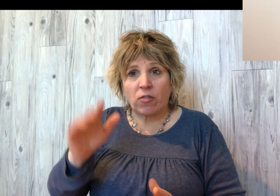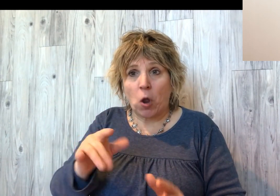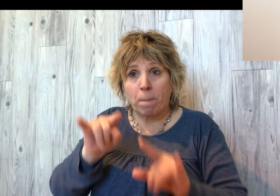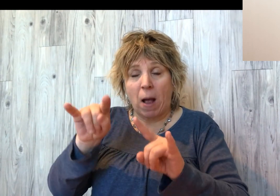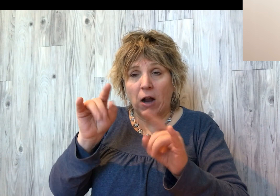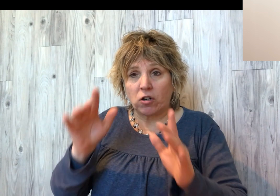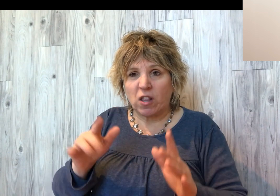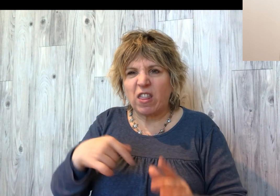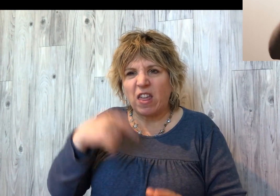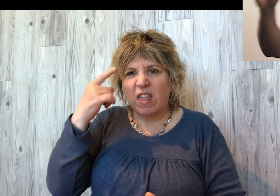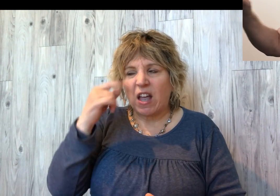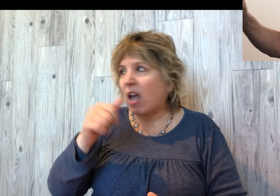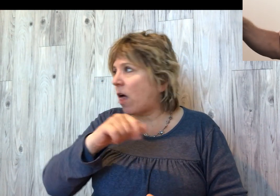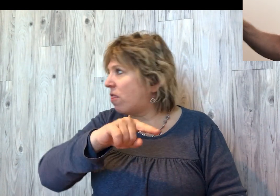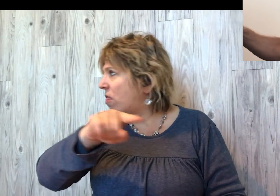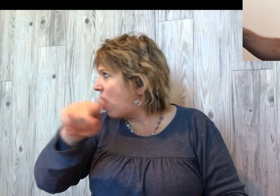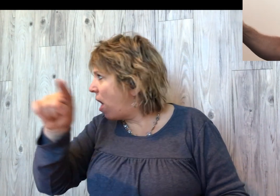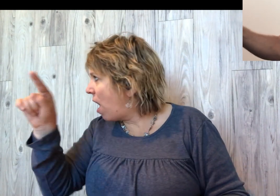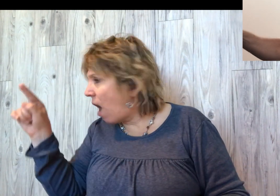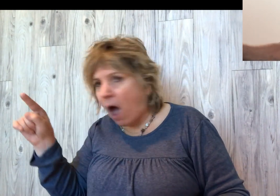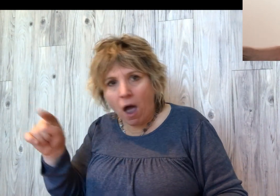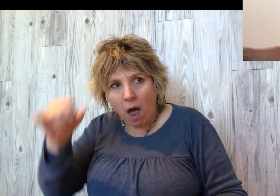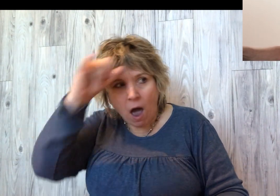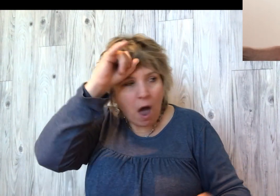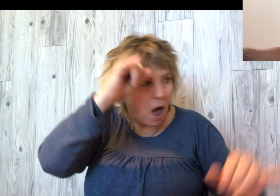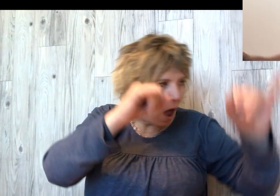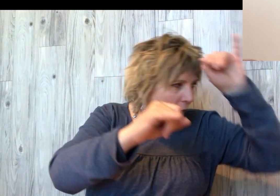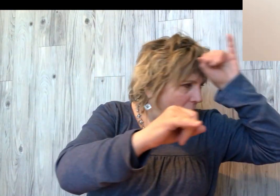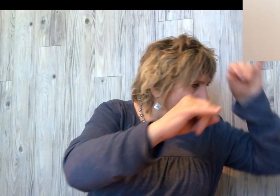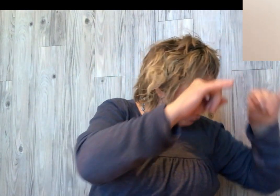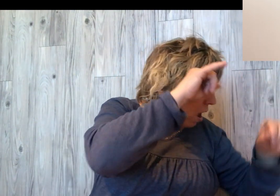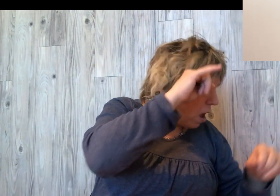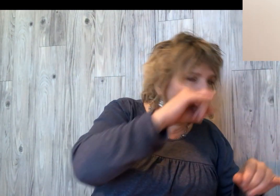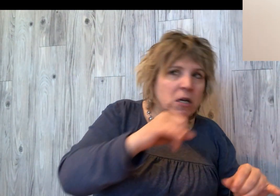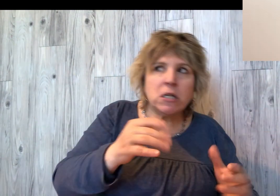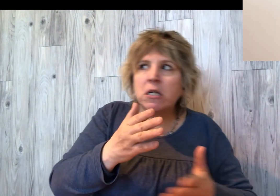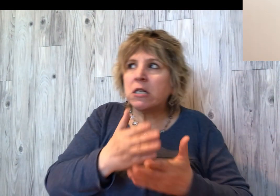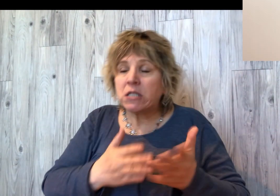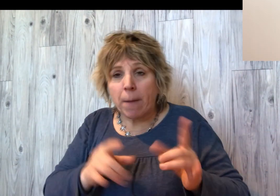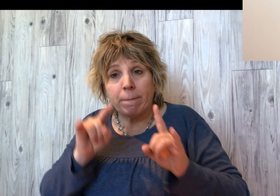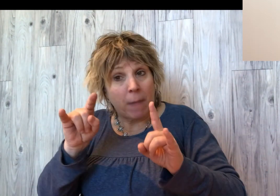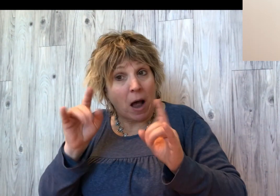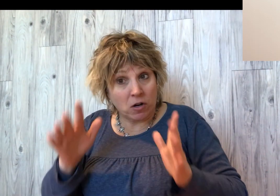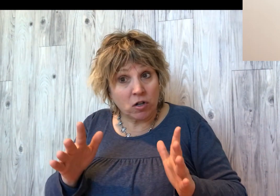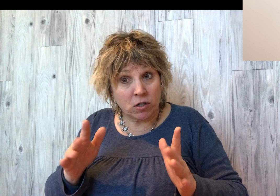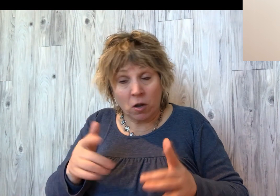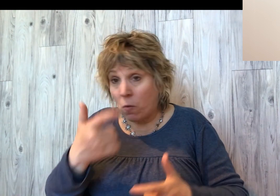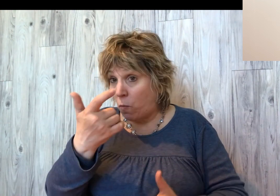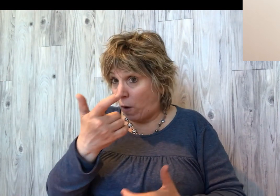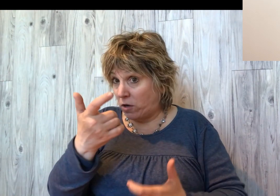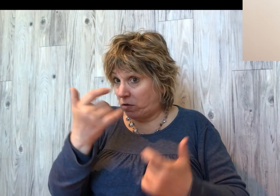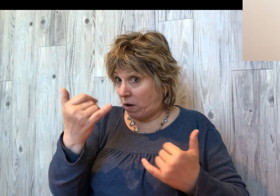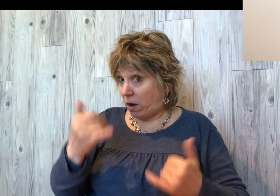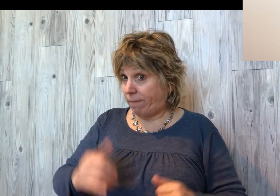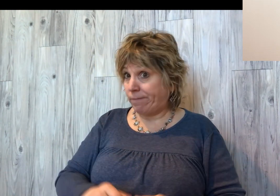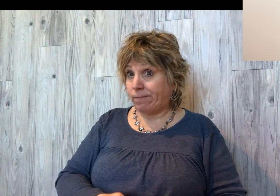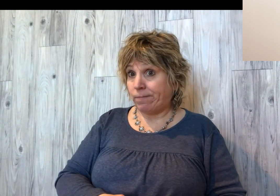they're mockers. They think everybody else is the idiot. As a matter of fact, there's some mockers listening right